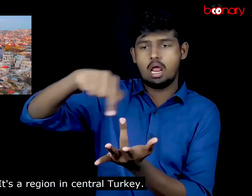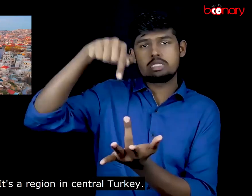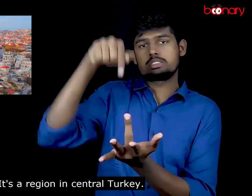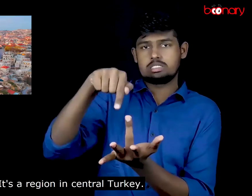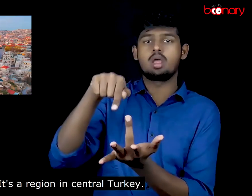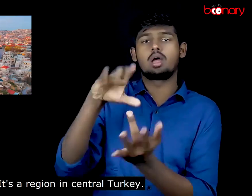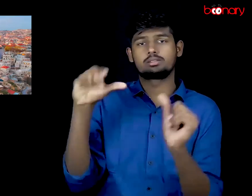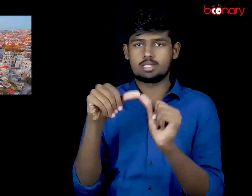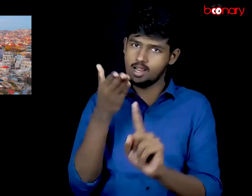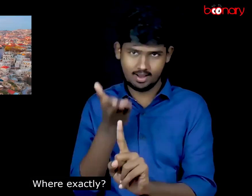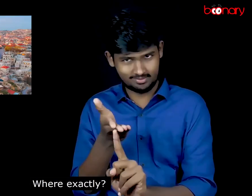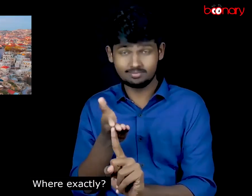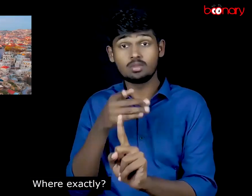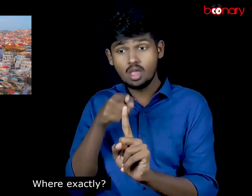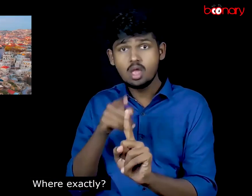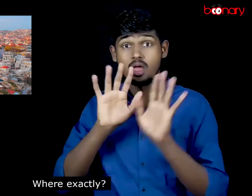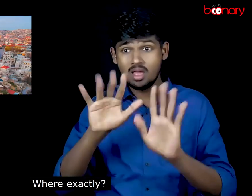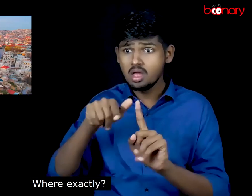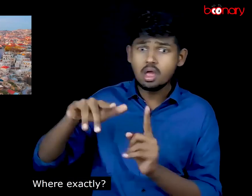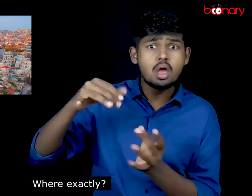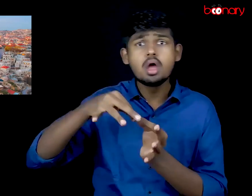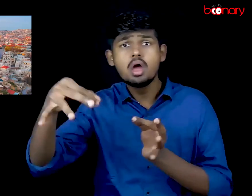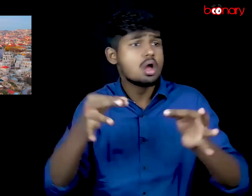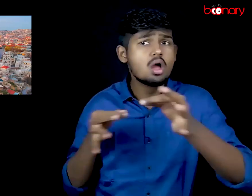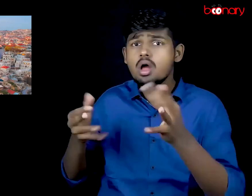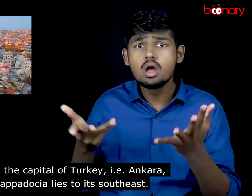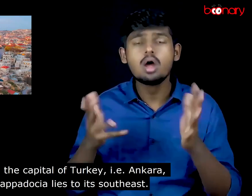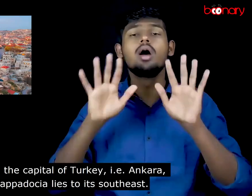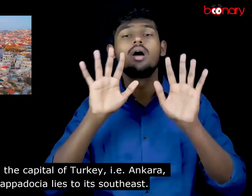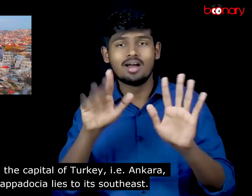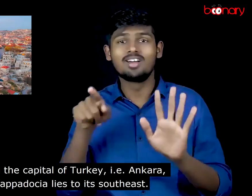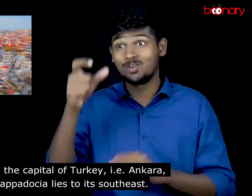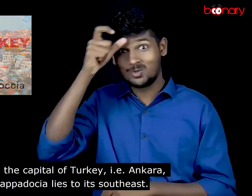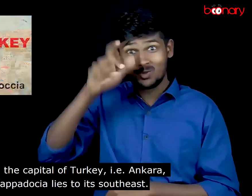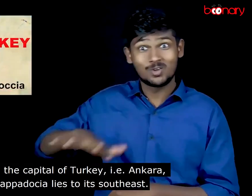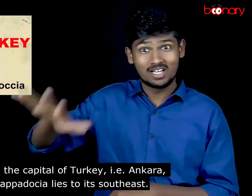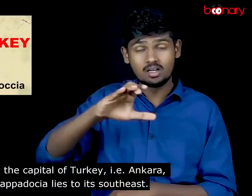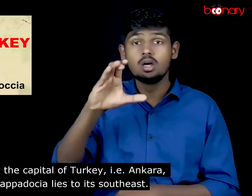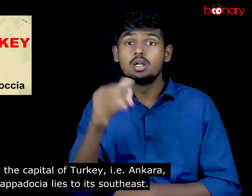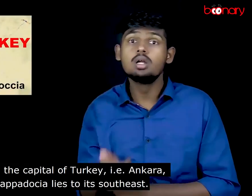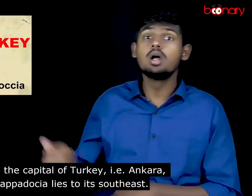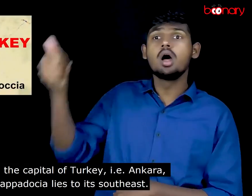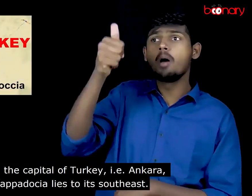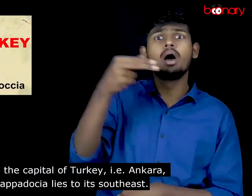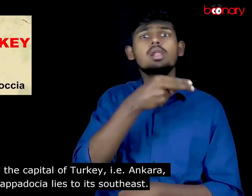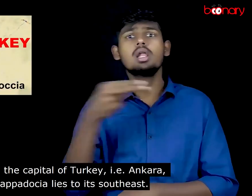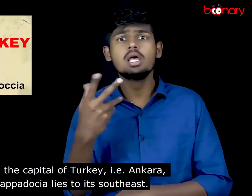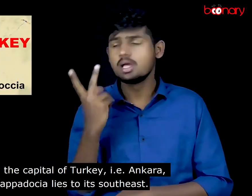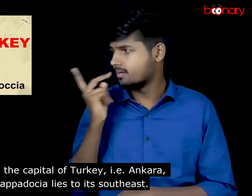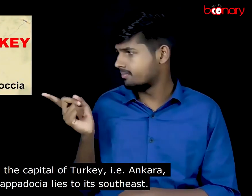Turkey. Where exactly? From the capital of Turkey, that is